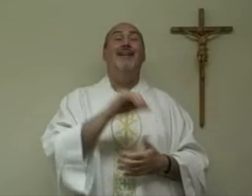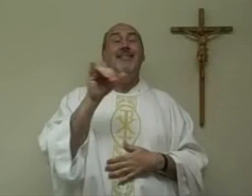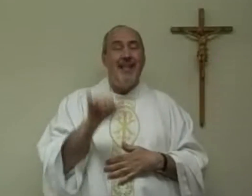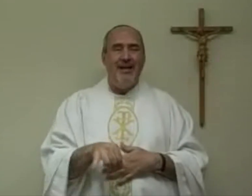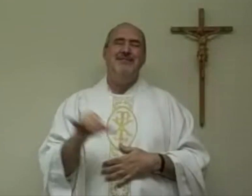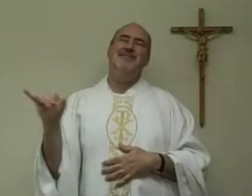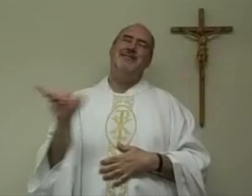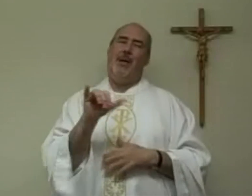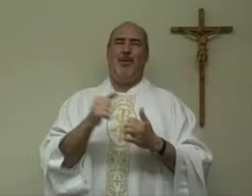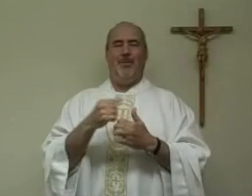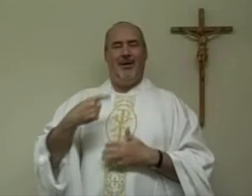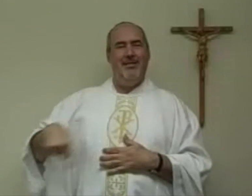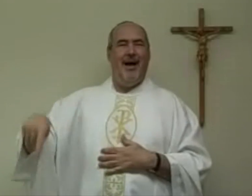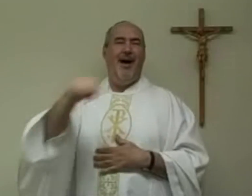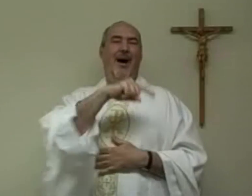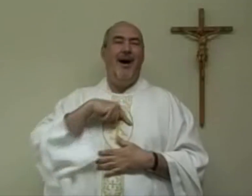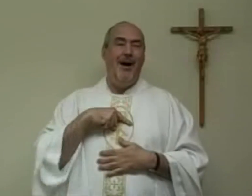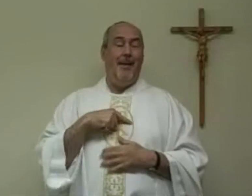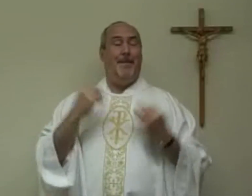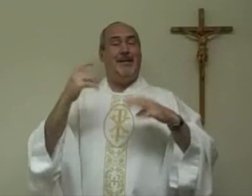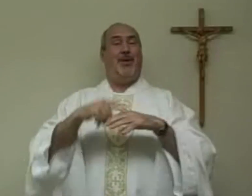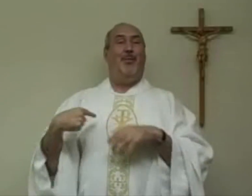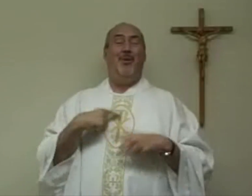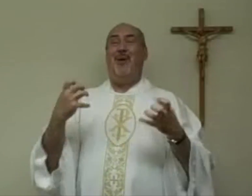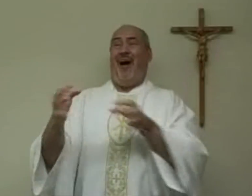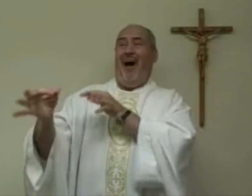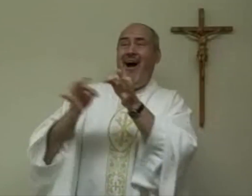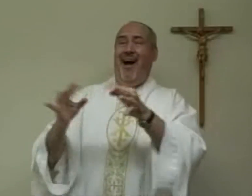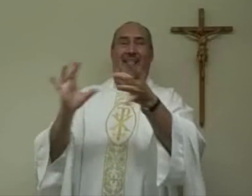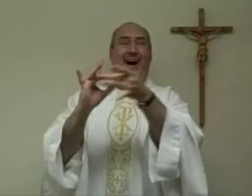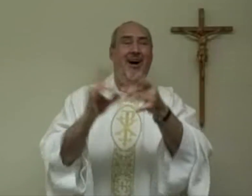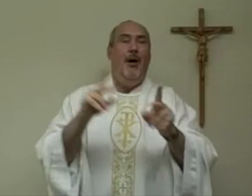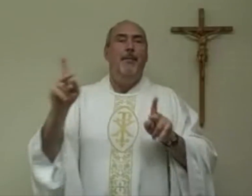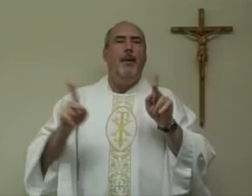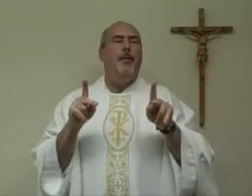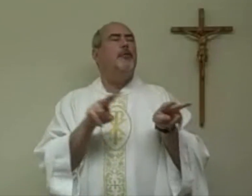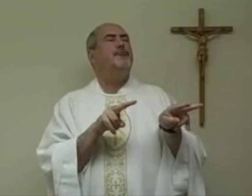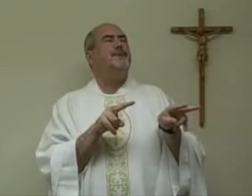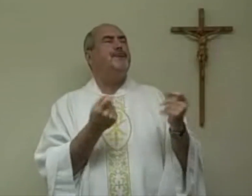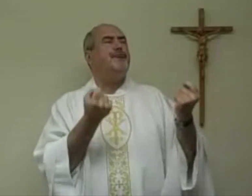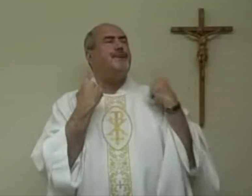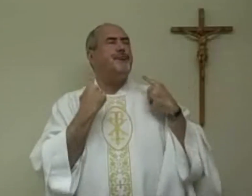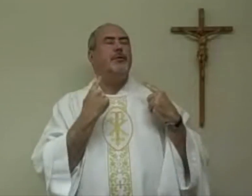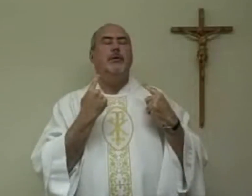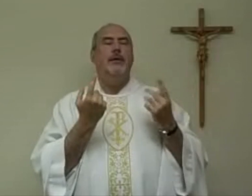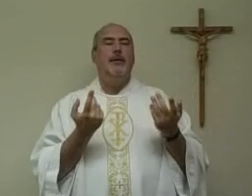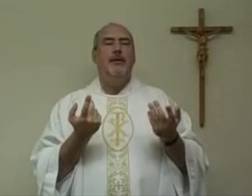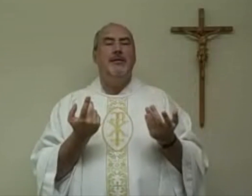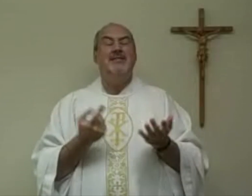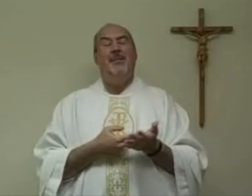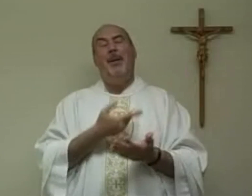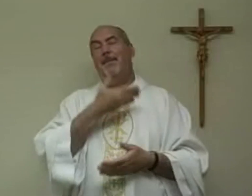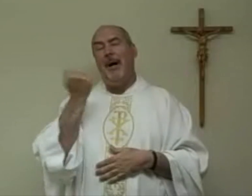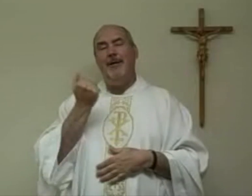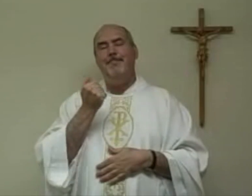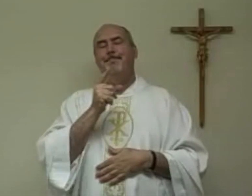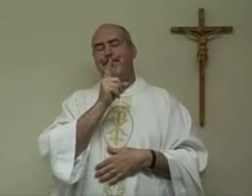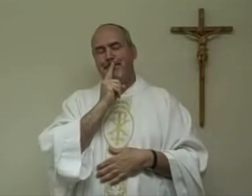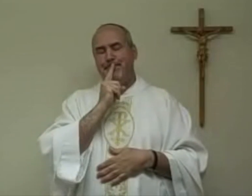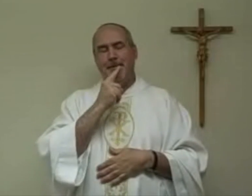then more people would be willing to accept it and understand it. And that's like us. Many times we want to tell somebody something, and we do, and it kind